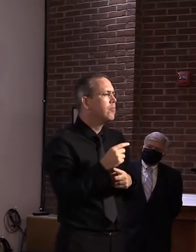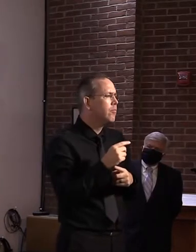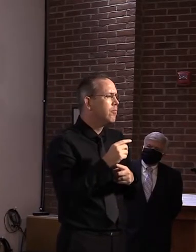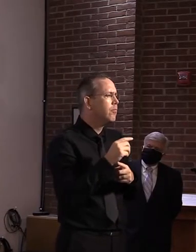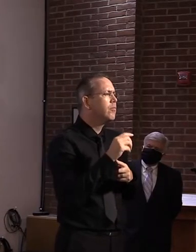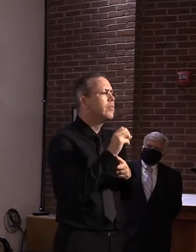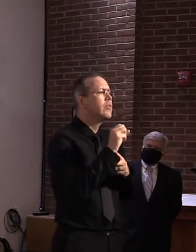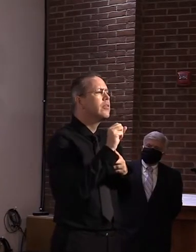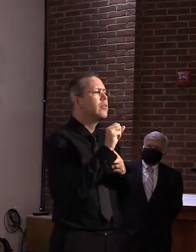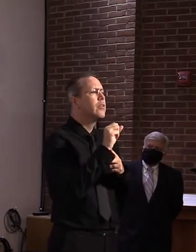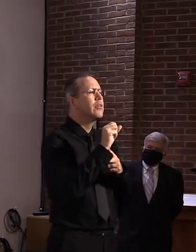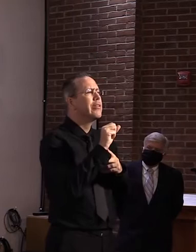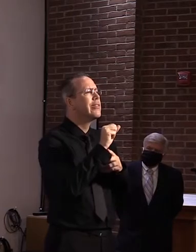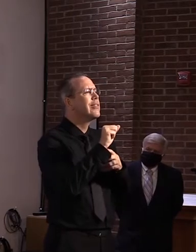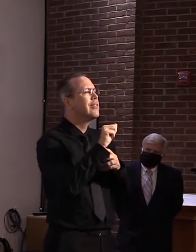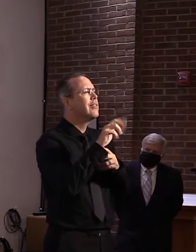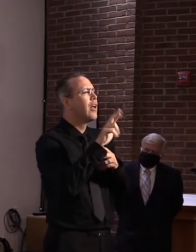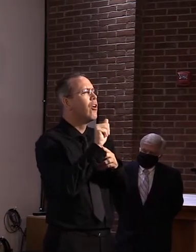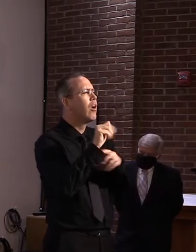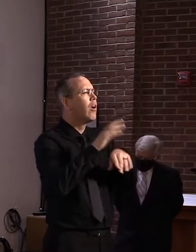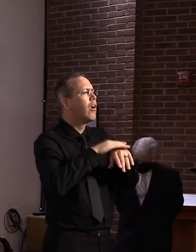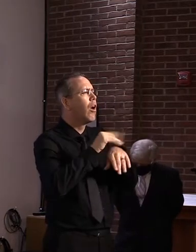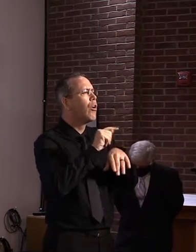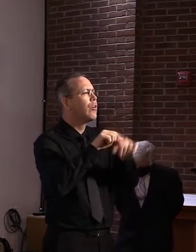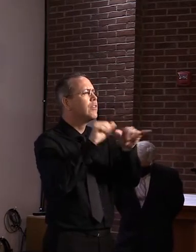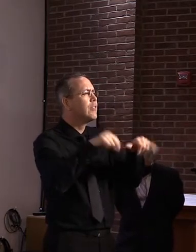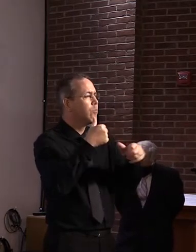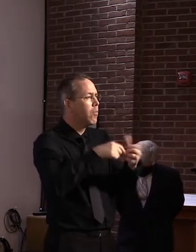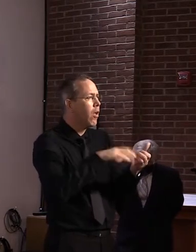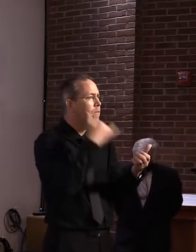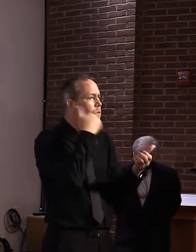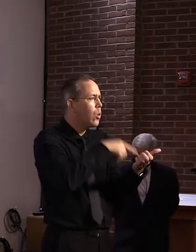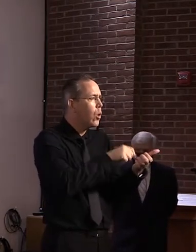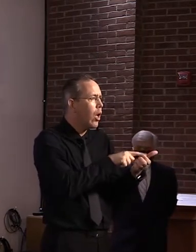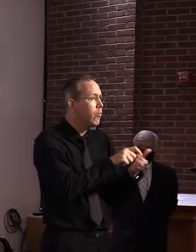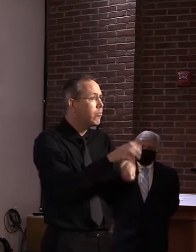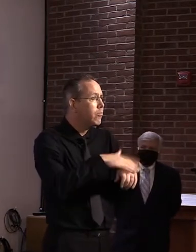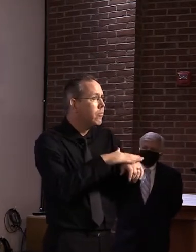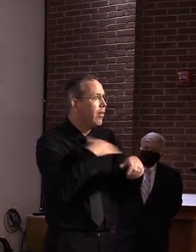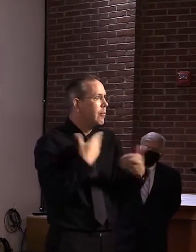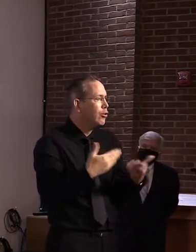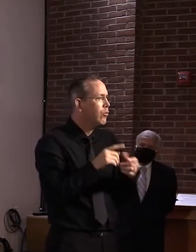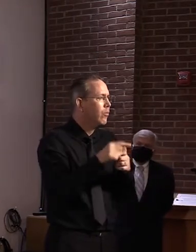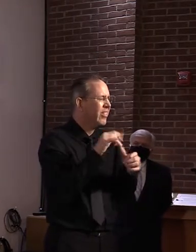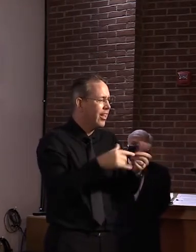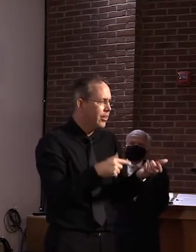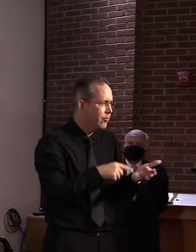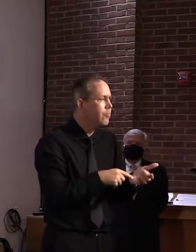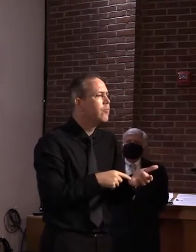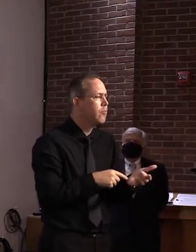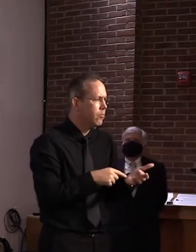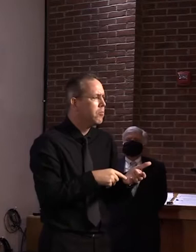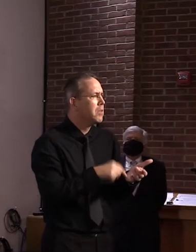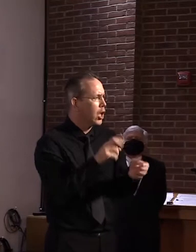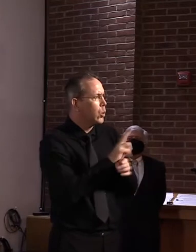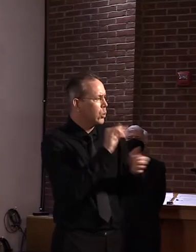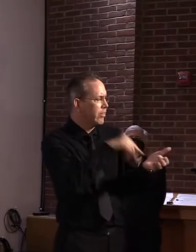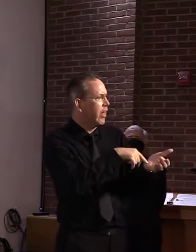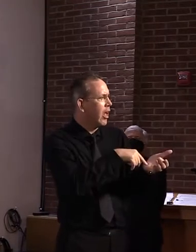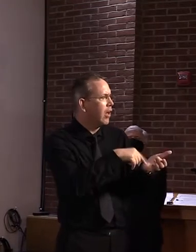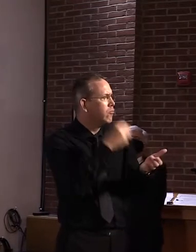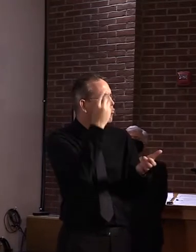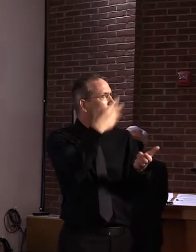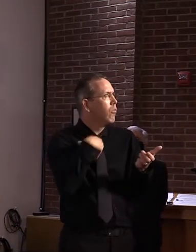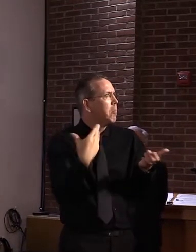major system for communicating between the health department and the person and vice versa, so that they can